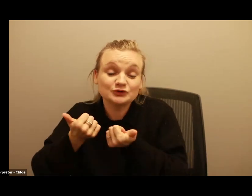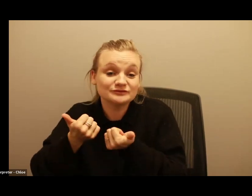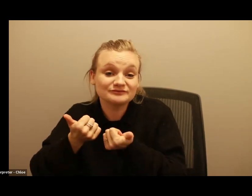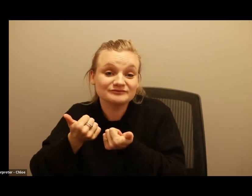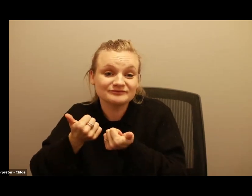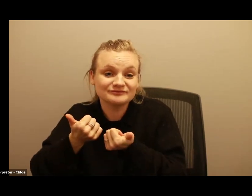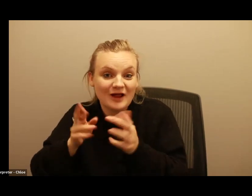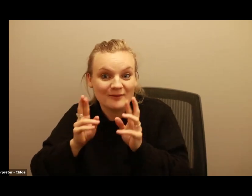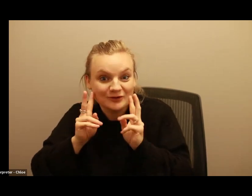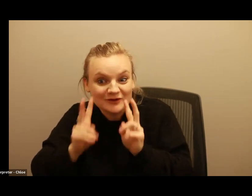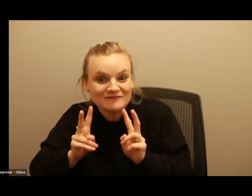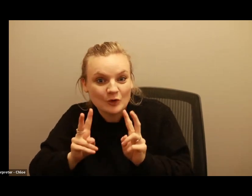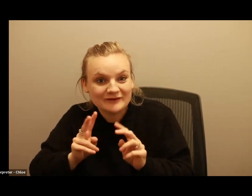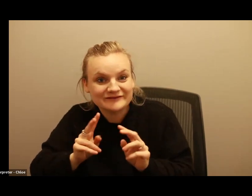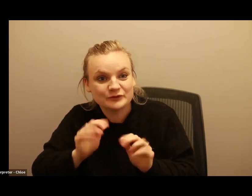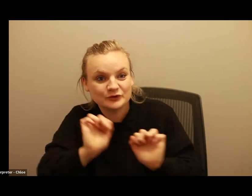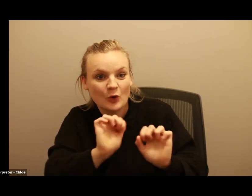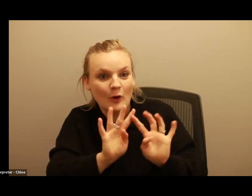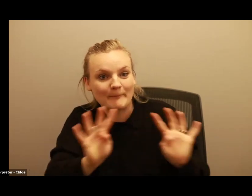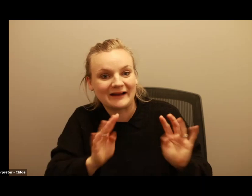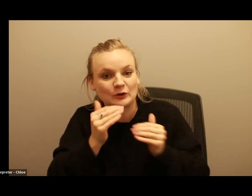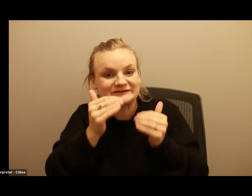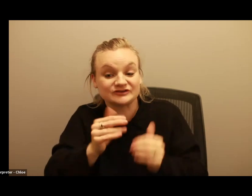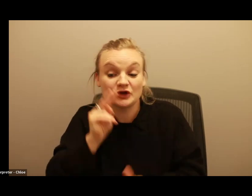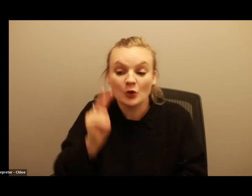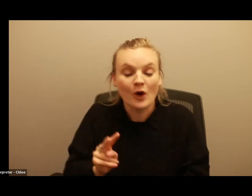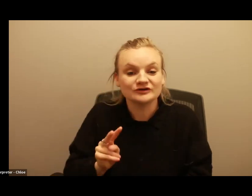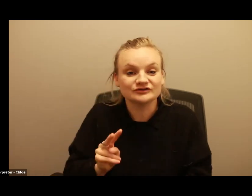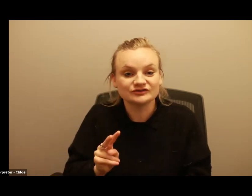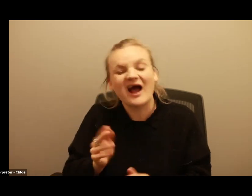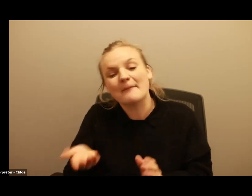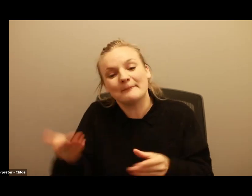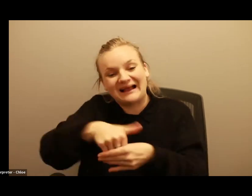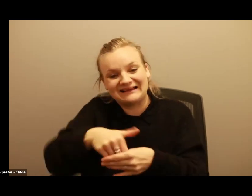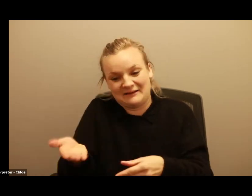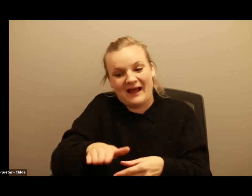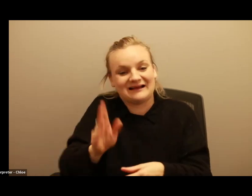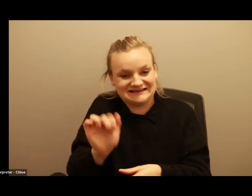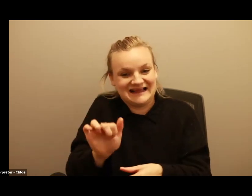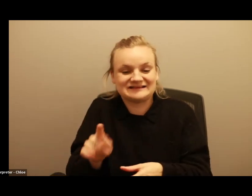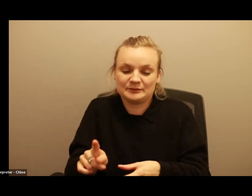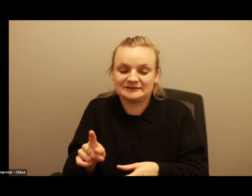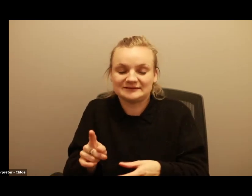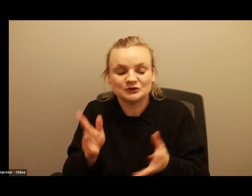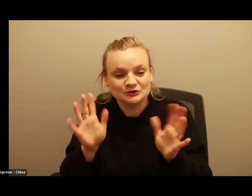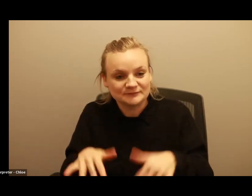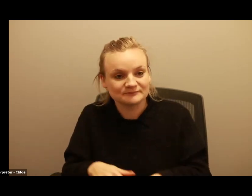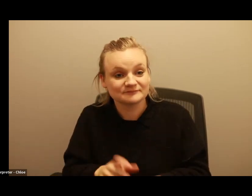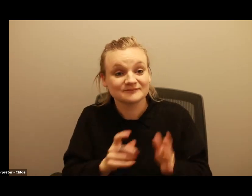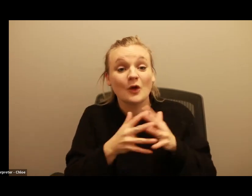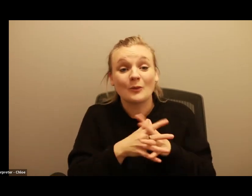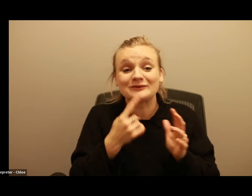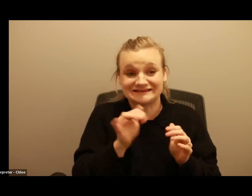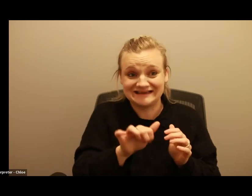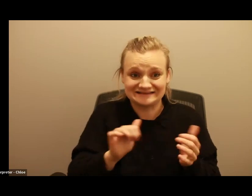listening to the rest of the panel session. But I did manage to hop back in for the final statement, so that was good. Yes, I'm glad we managed to